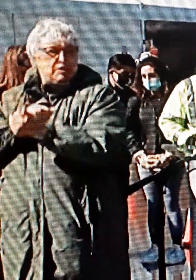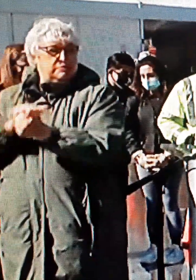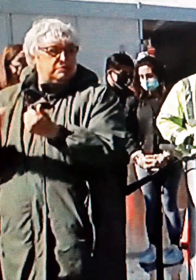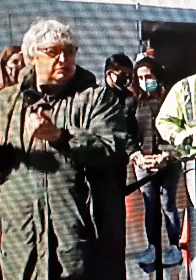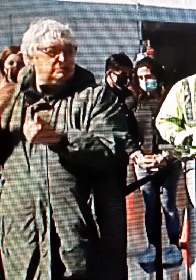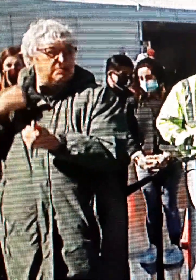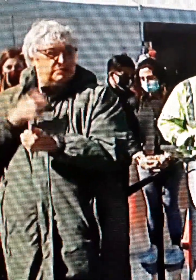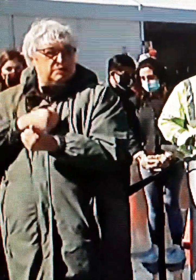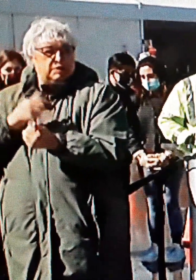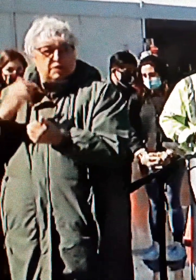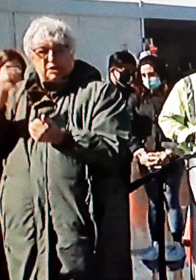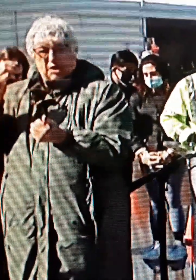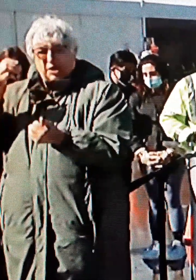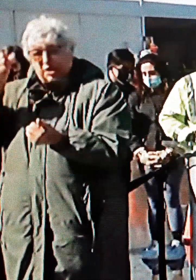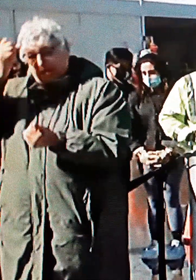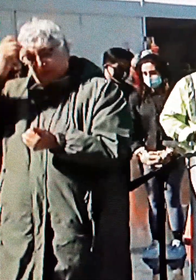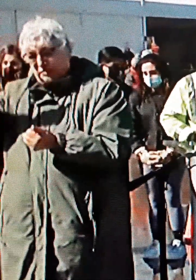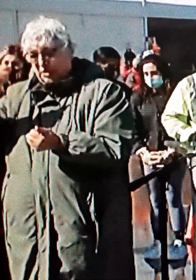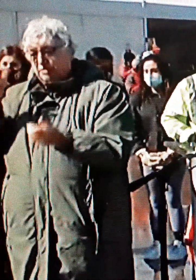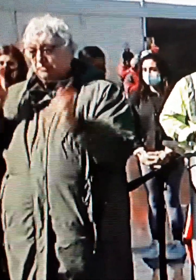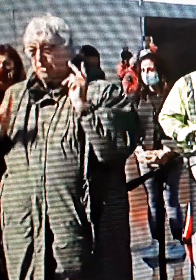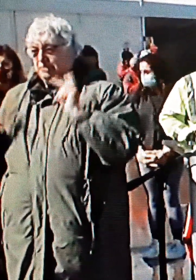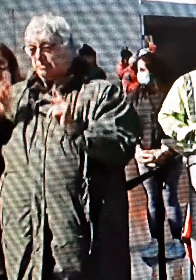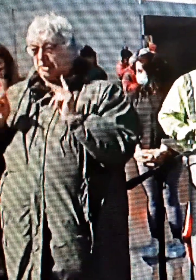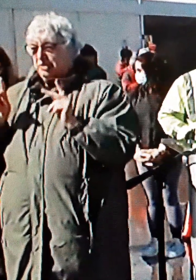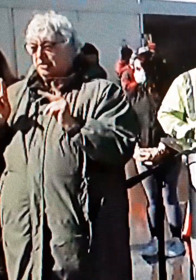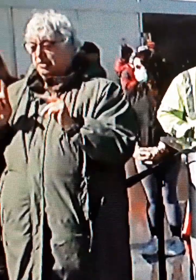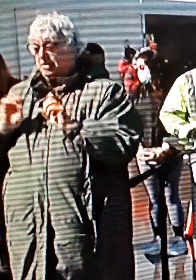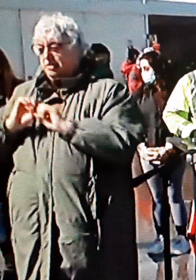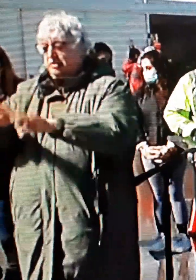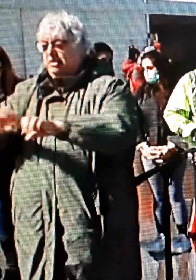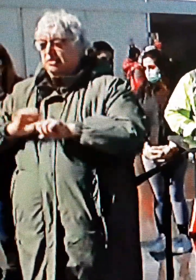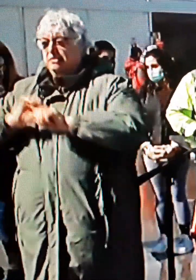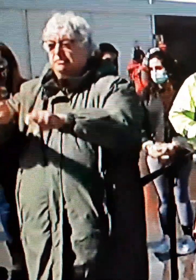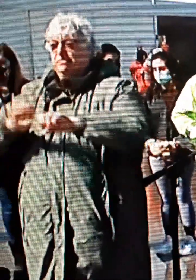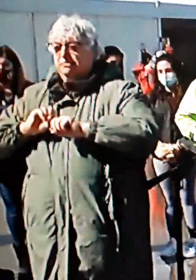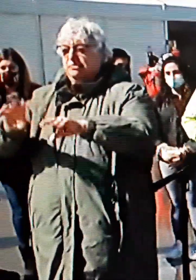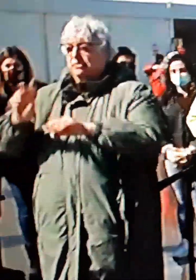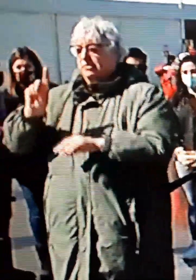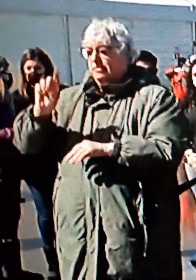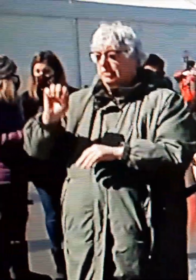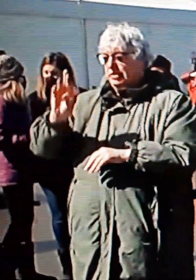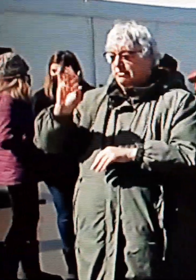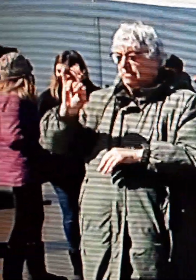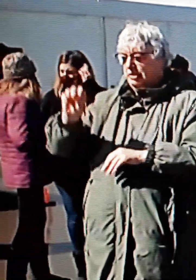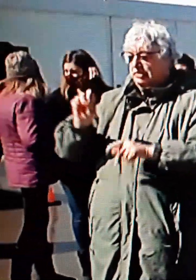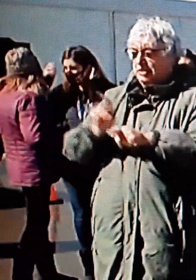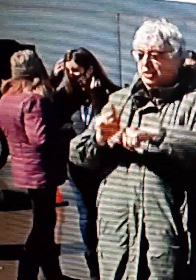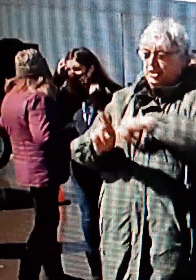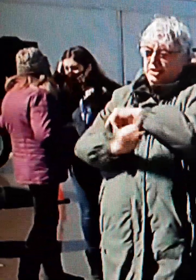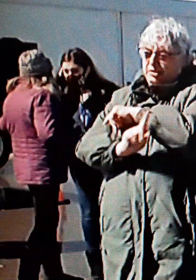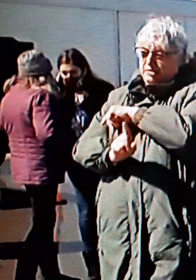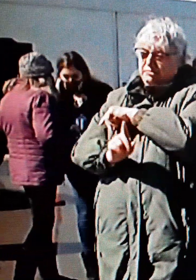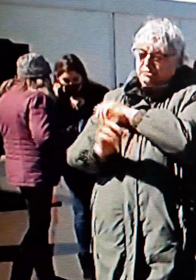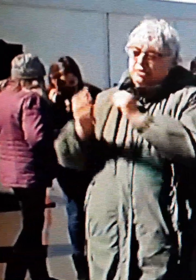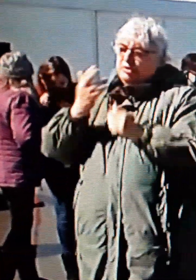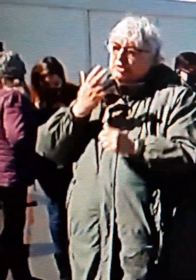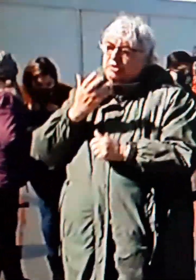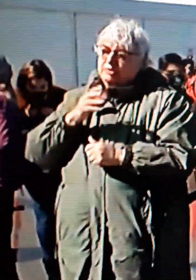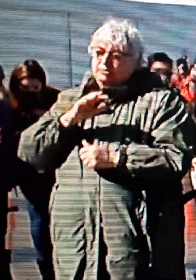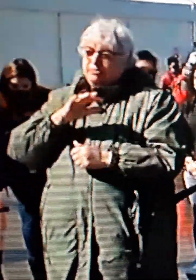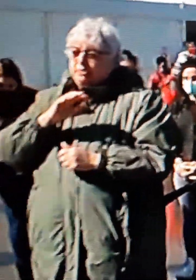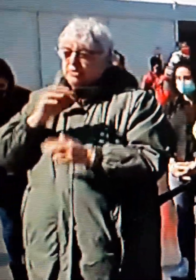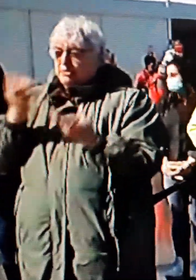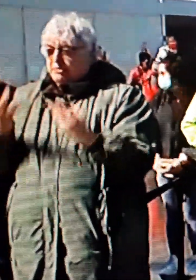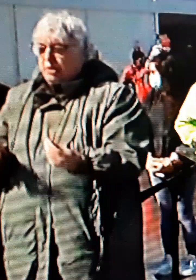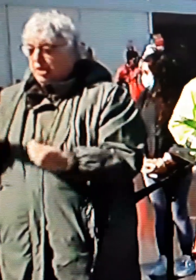we recognize that there will be people putting out debris, probably as early, could be this weekend, going into next weekend. So I've